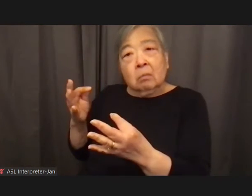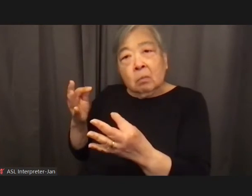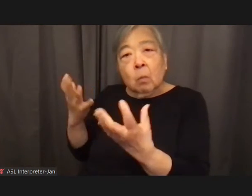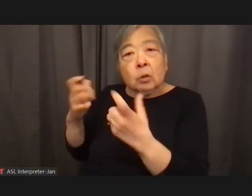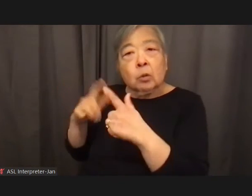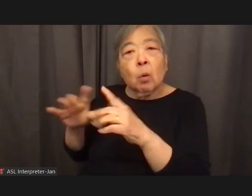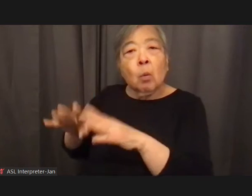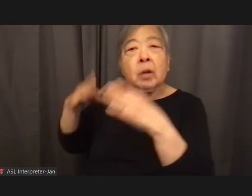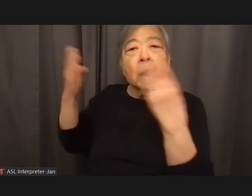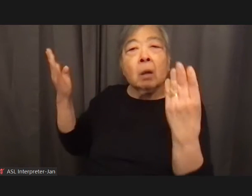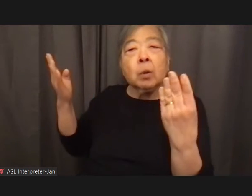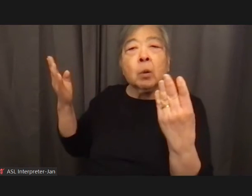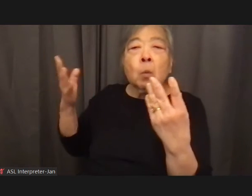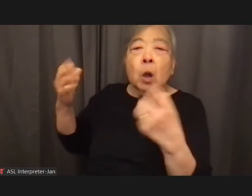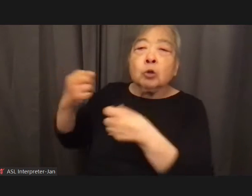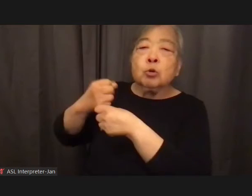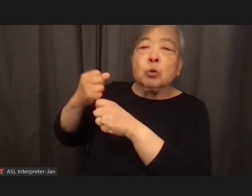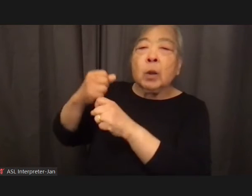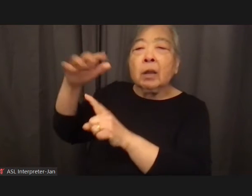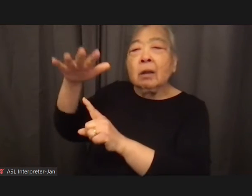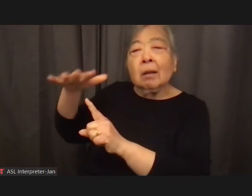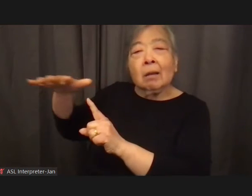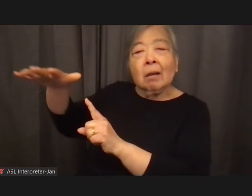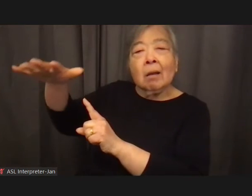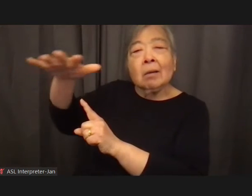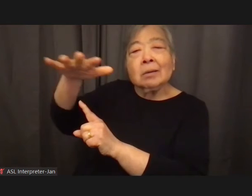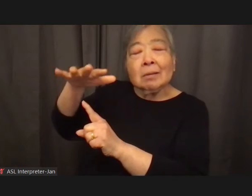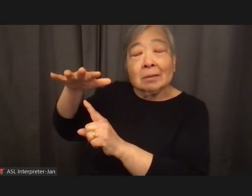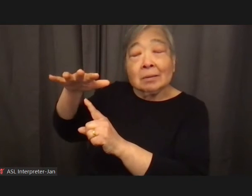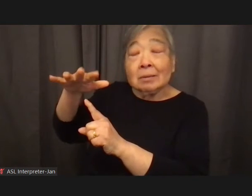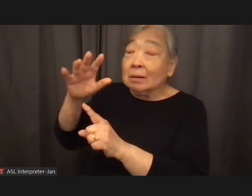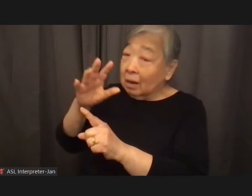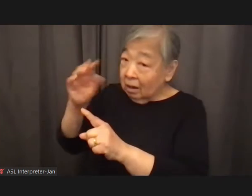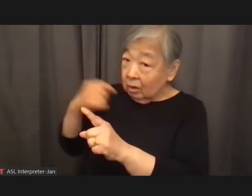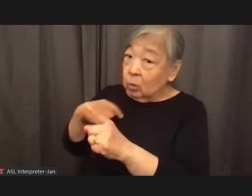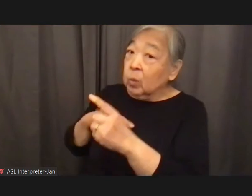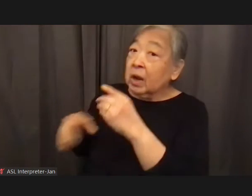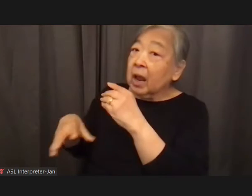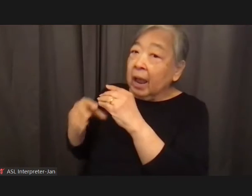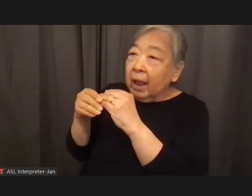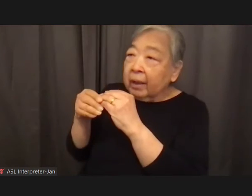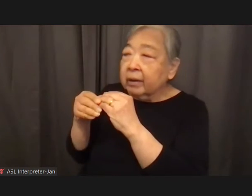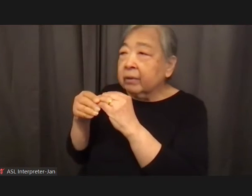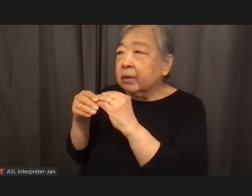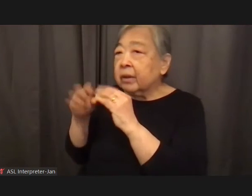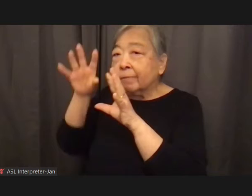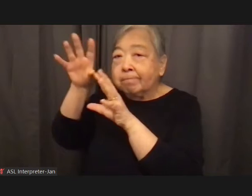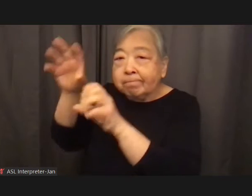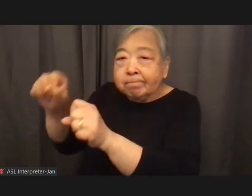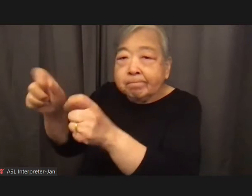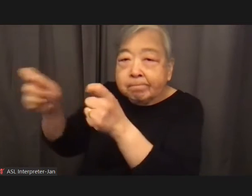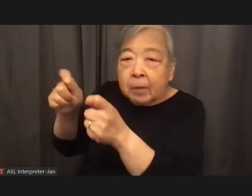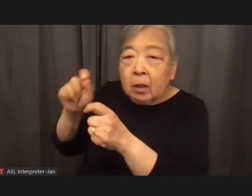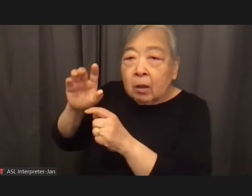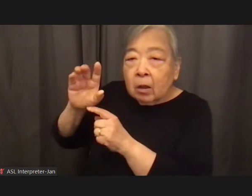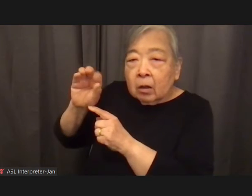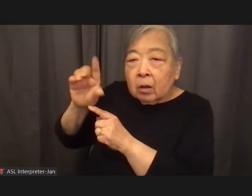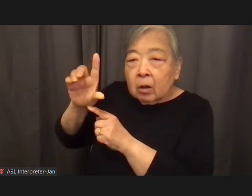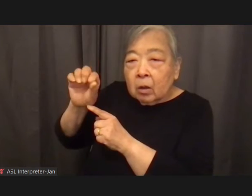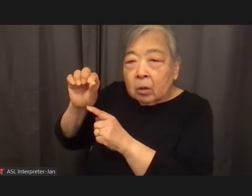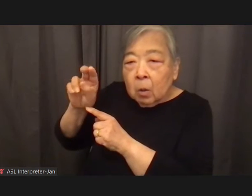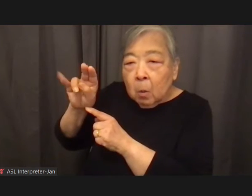and create a context for it. And then we added the colonialism, the Italians,